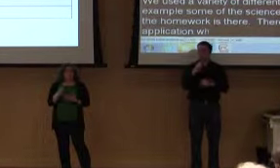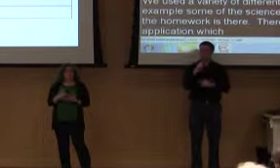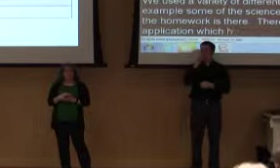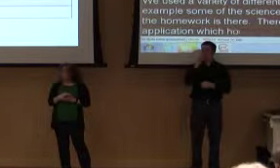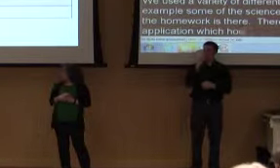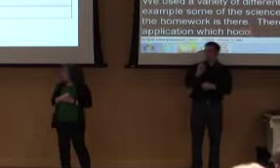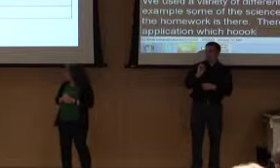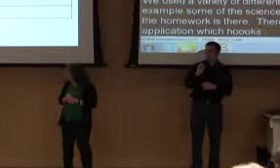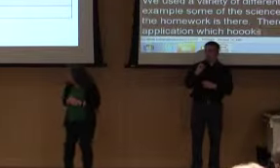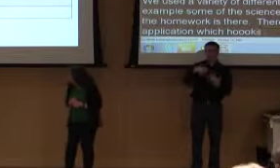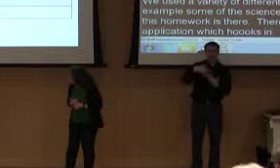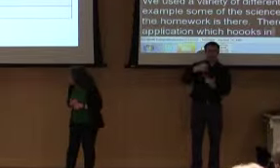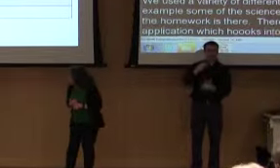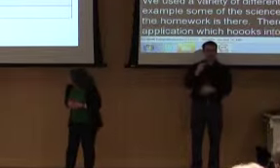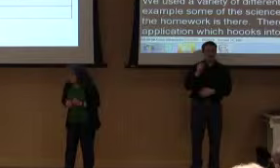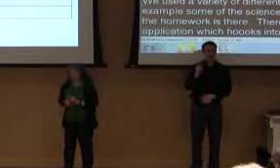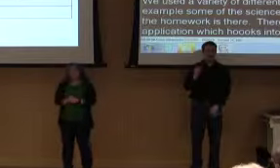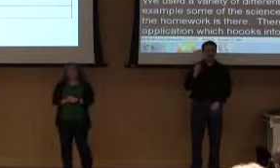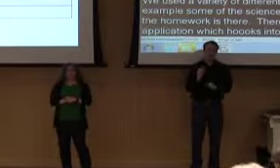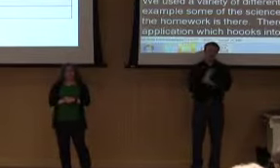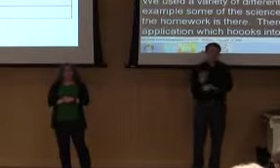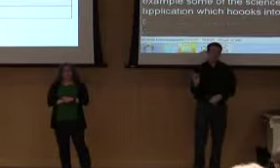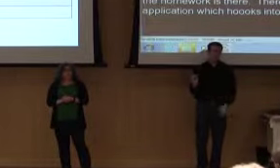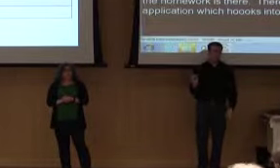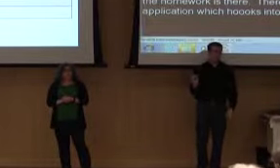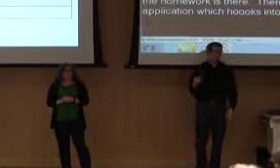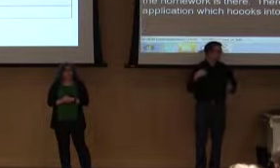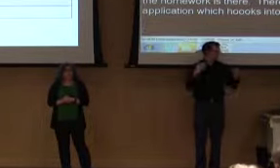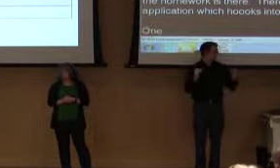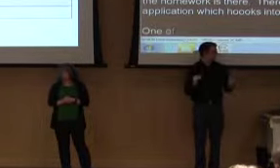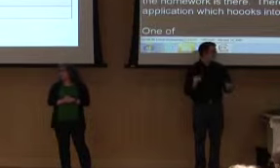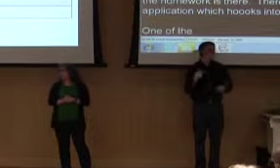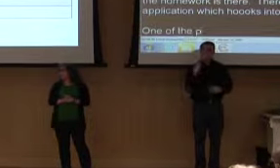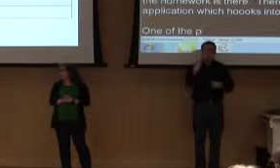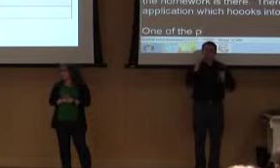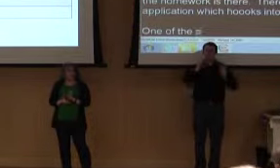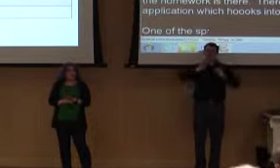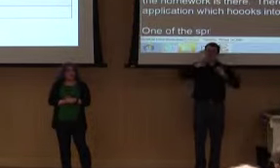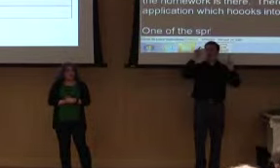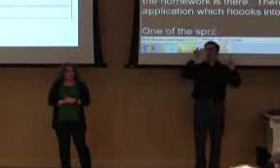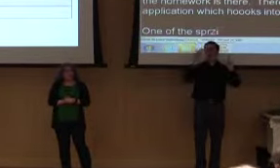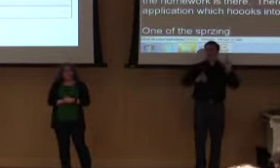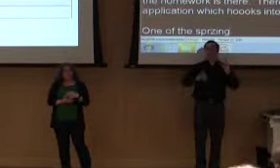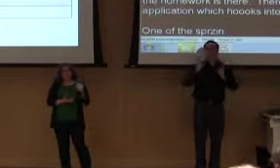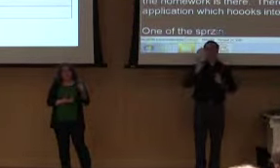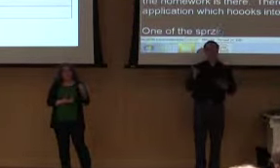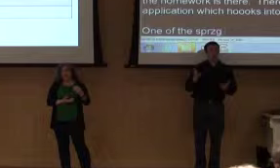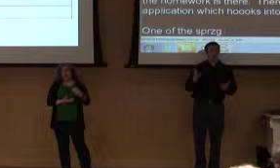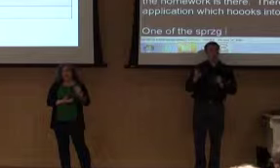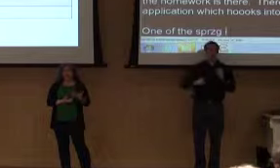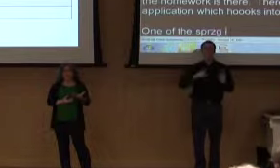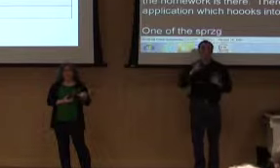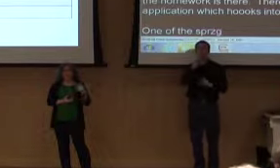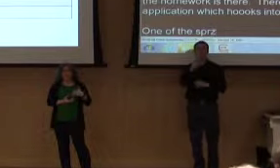and we use that as well. One of the surprising discoveries that we made is that people were